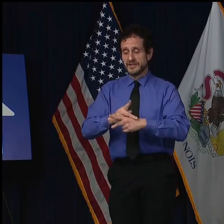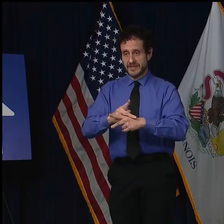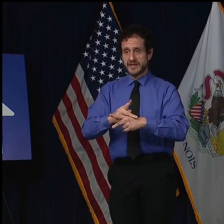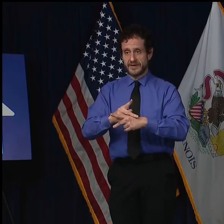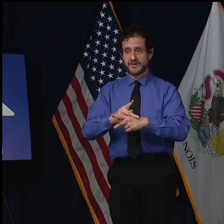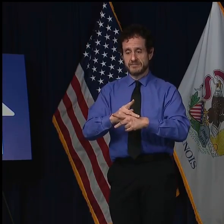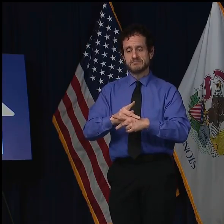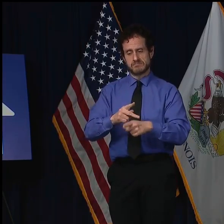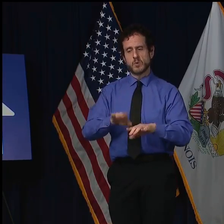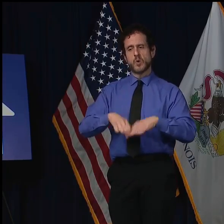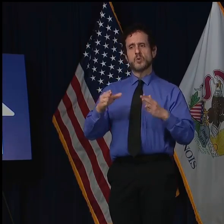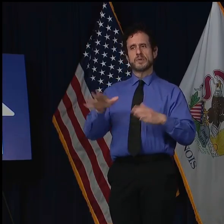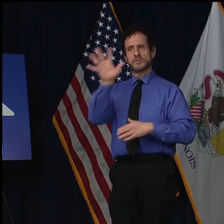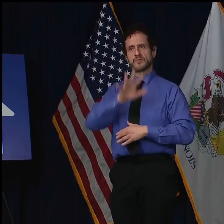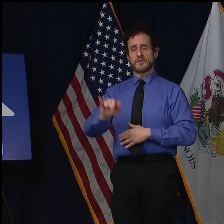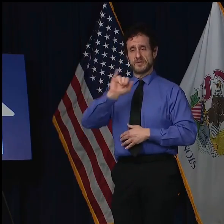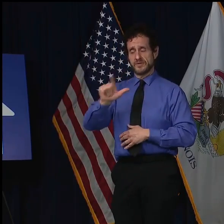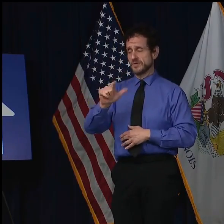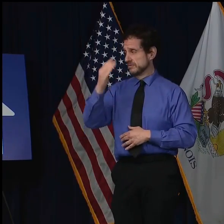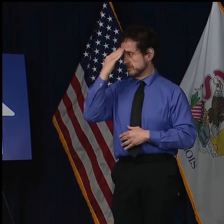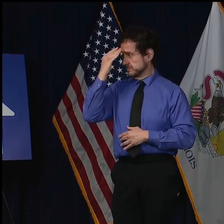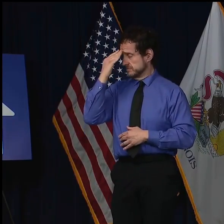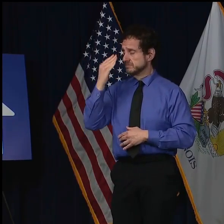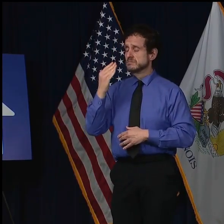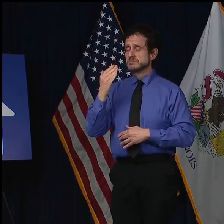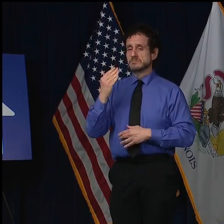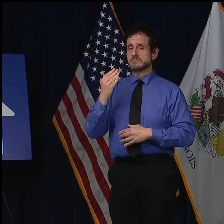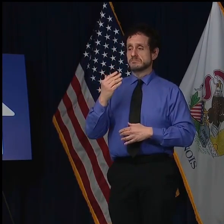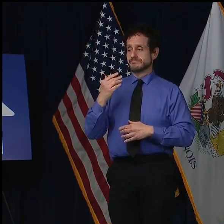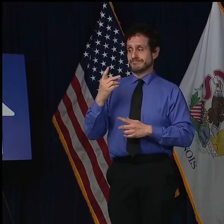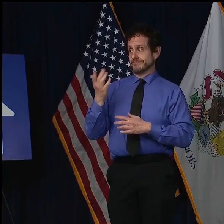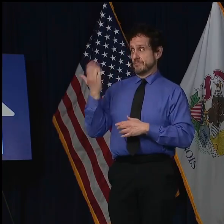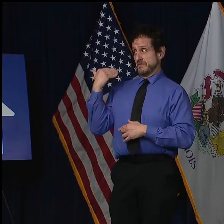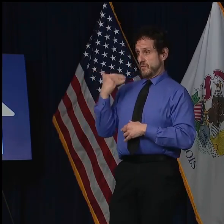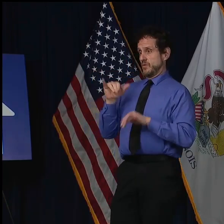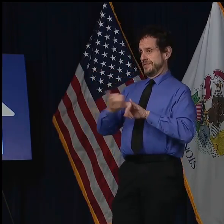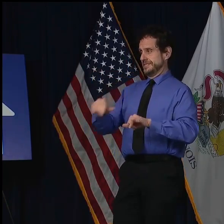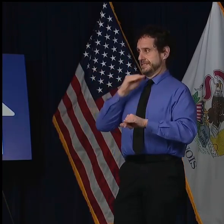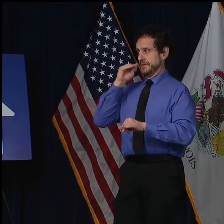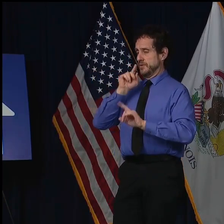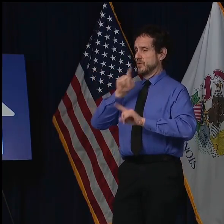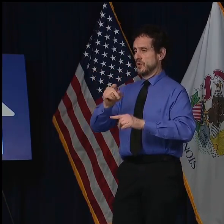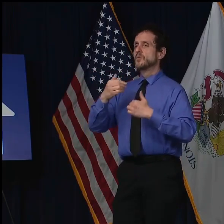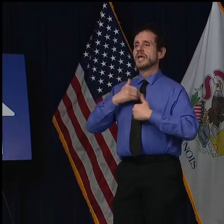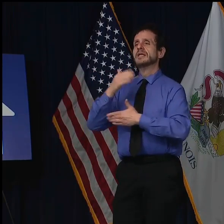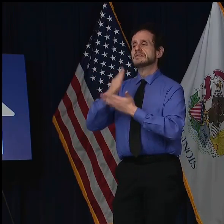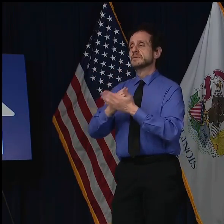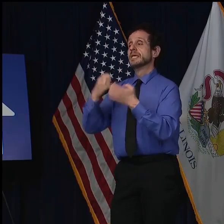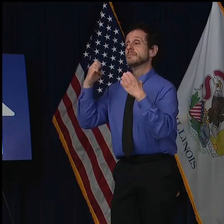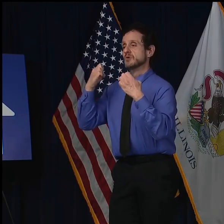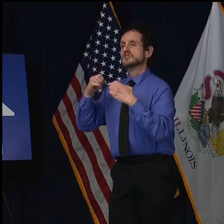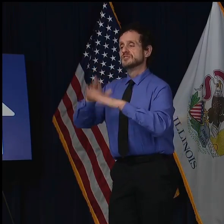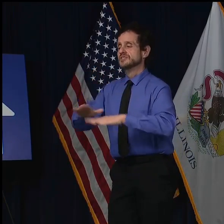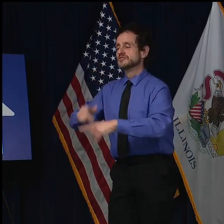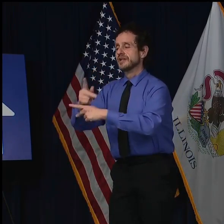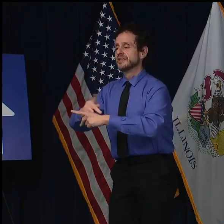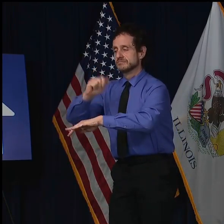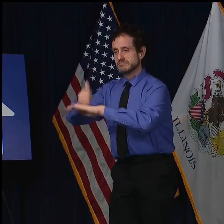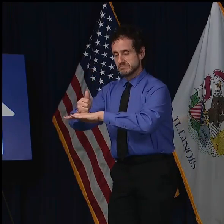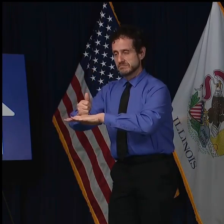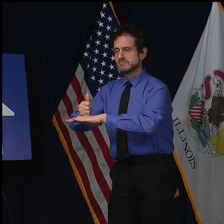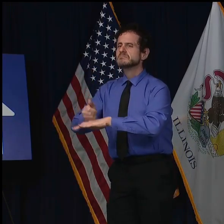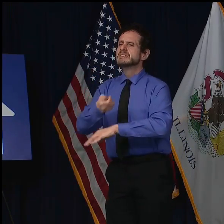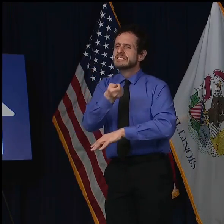are open in the state. You know that even under the stay-at-home order, we had emergency child care in place. There were a number